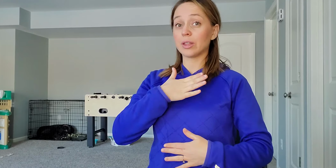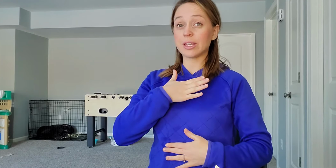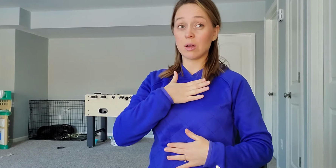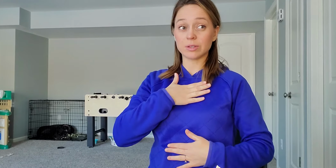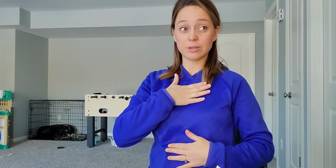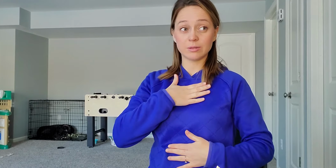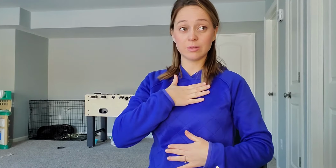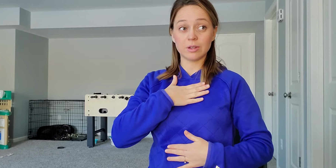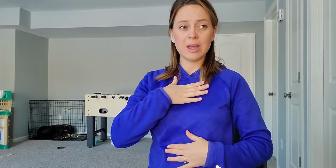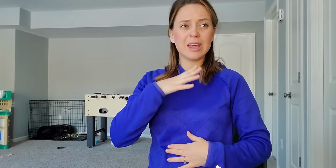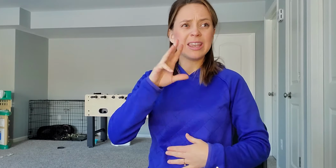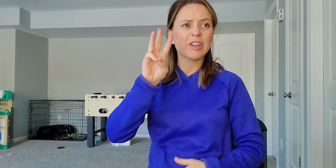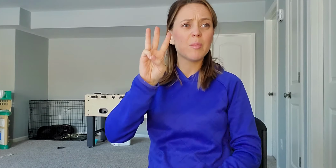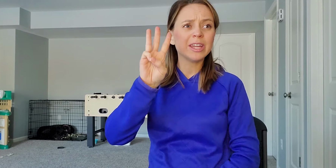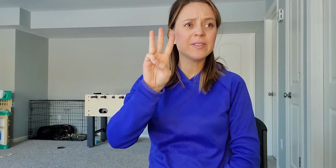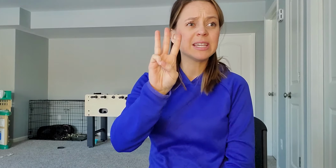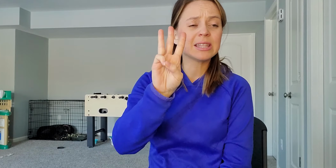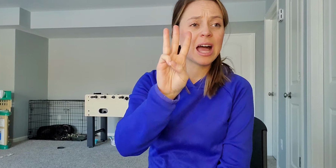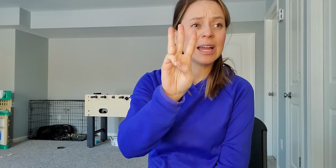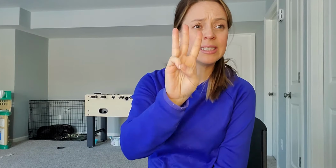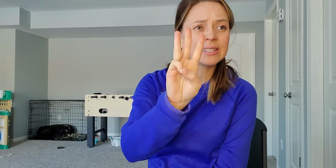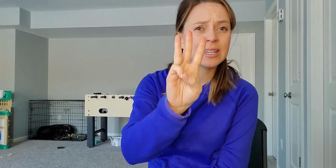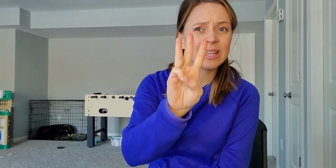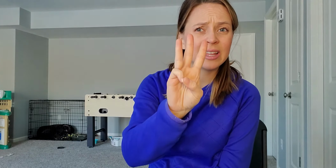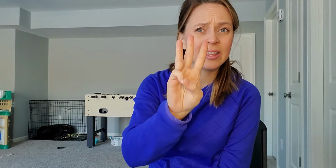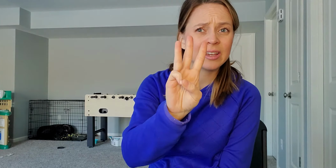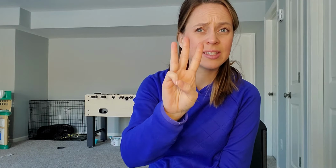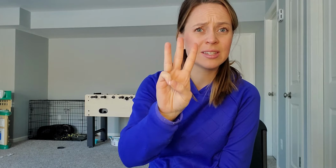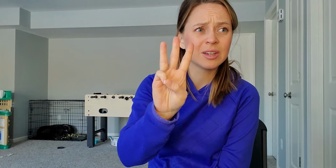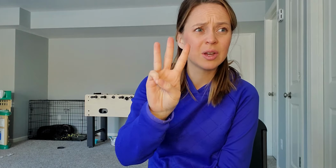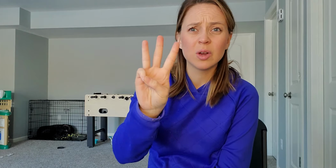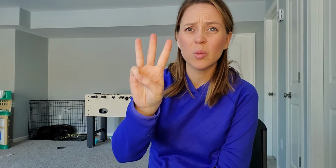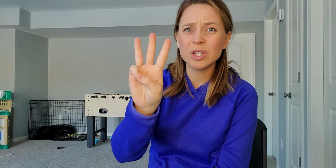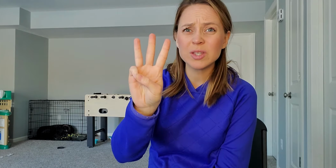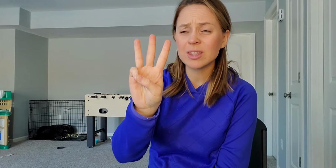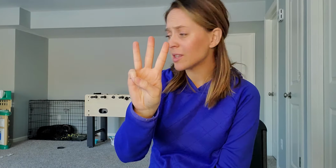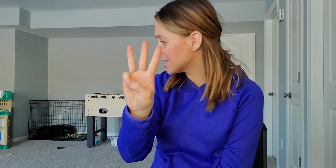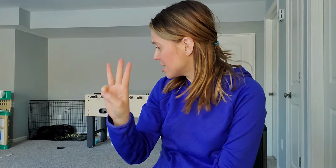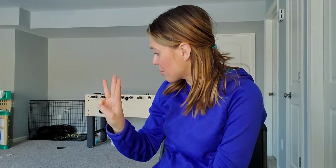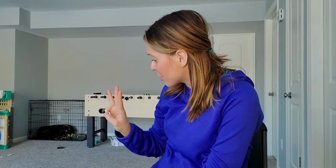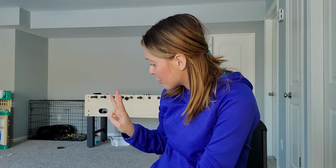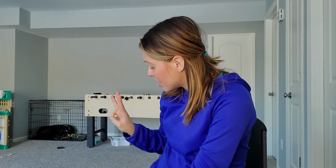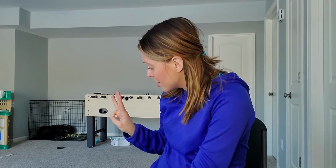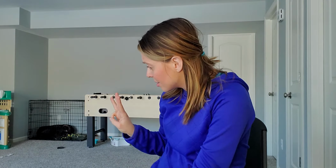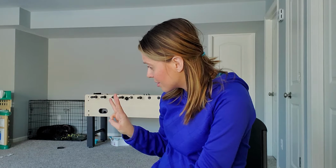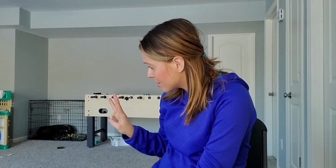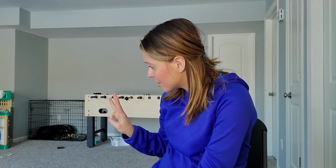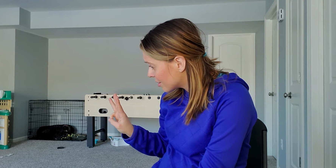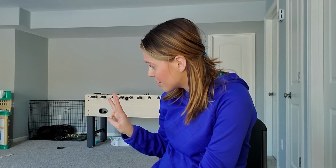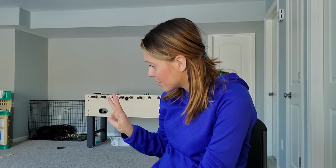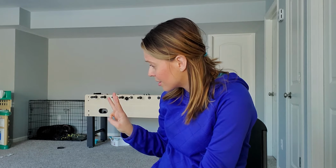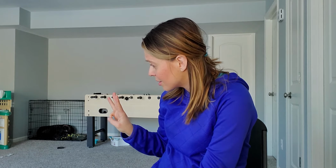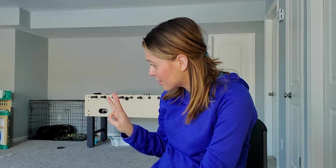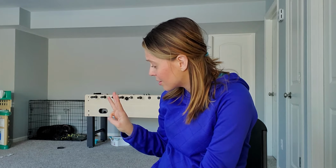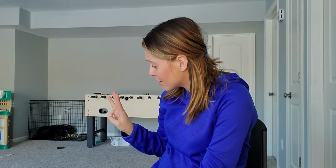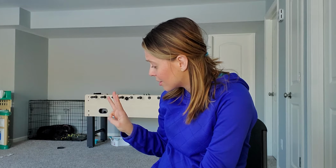out. Now you might have seen that I did six like this. Wouldn't you think that this is the number three? No. Can